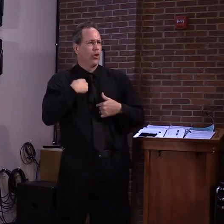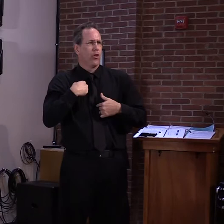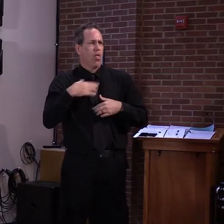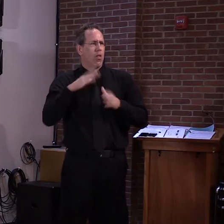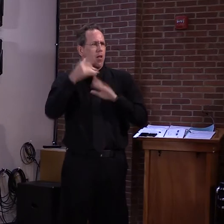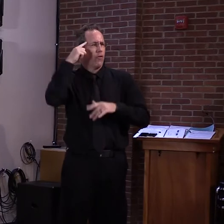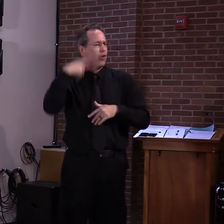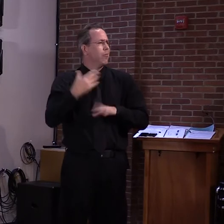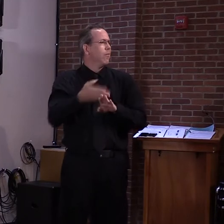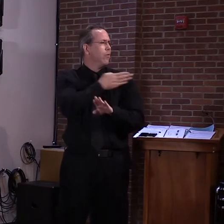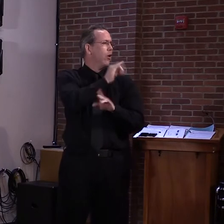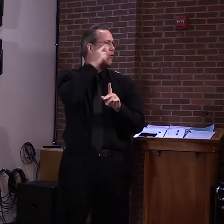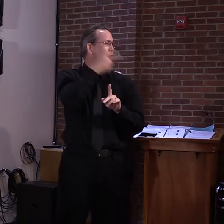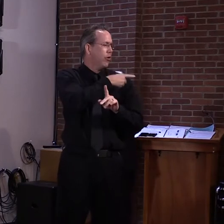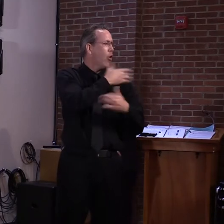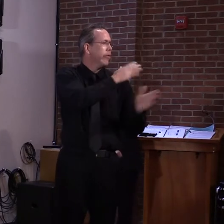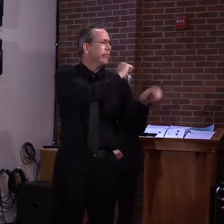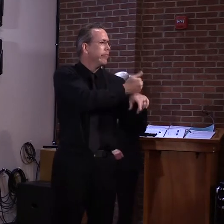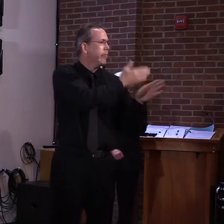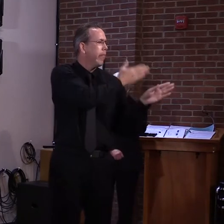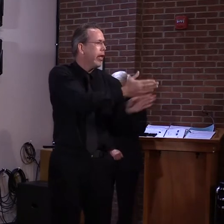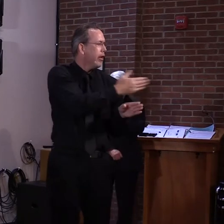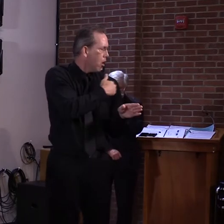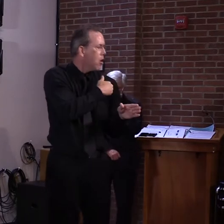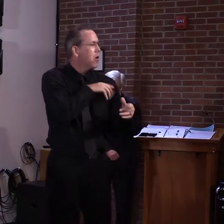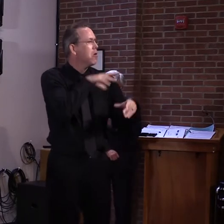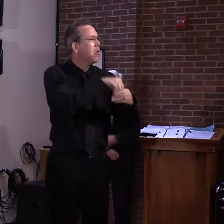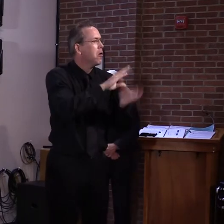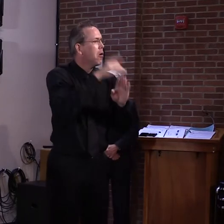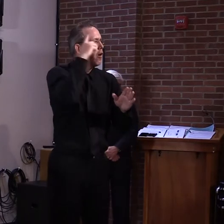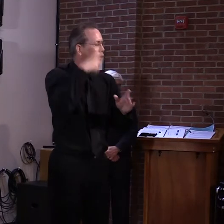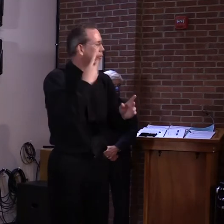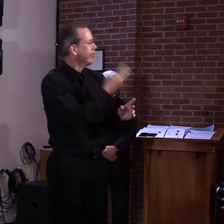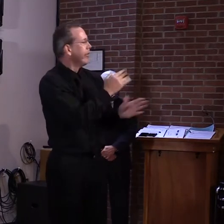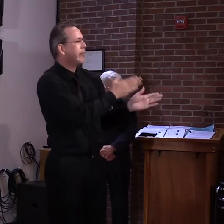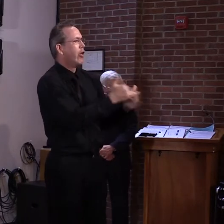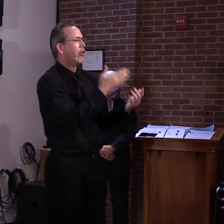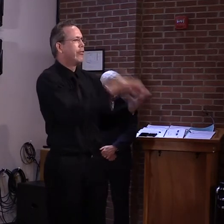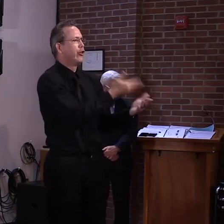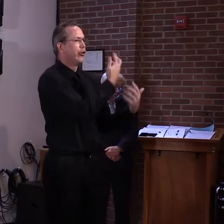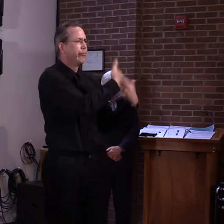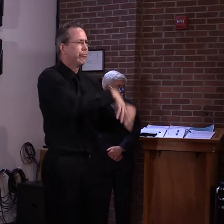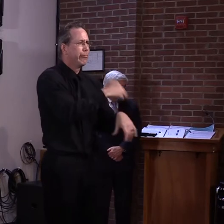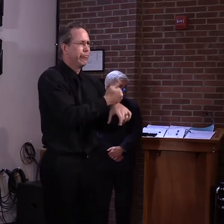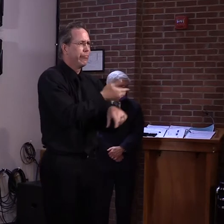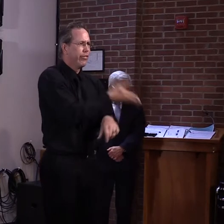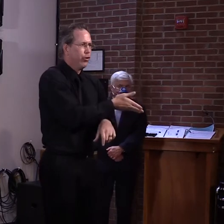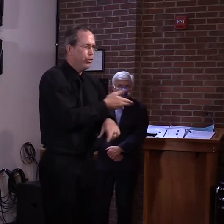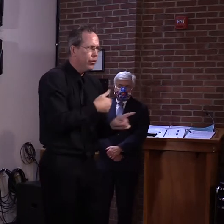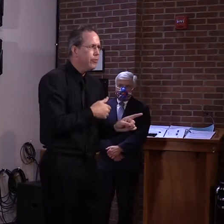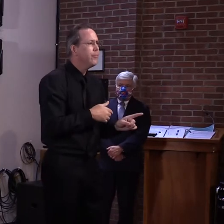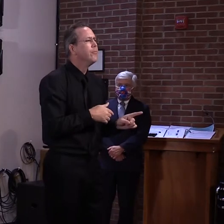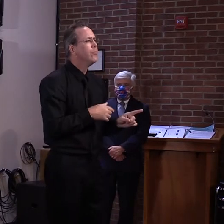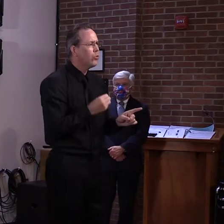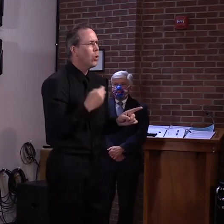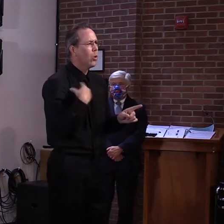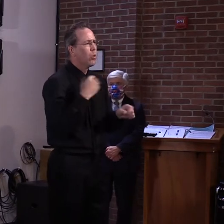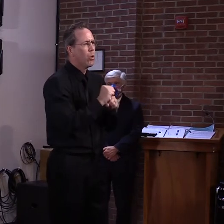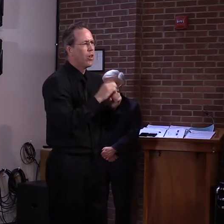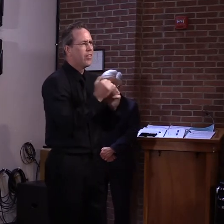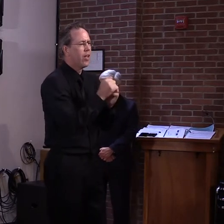the EPA. So in doing so, we can move forward. But I don't see the